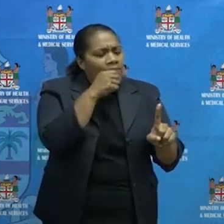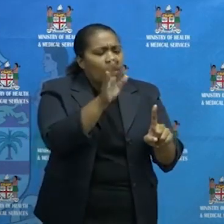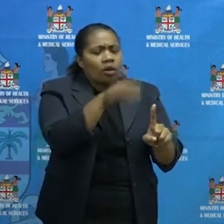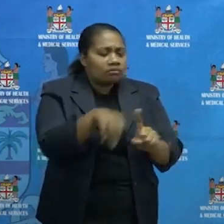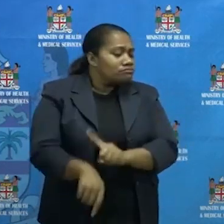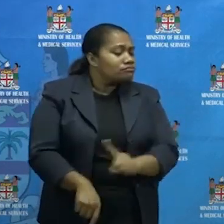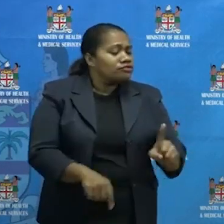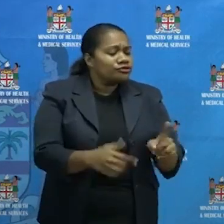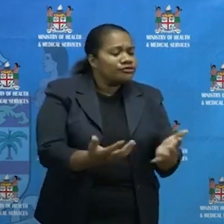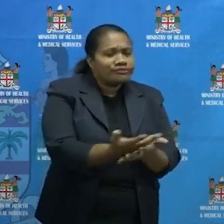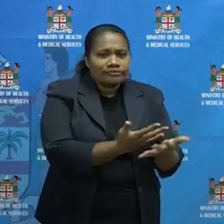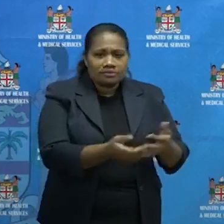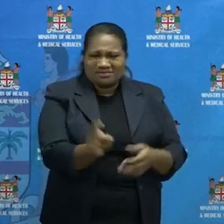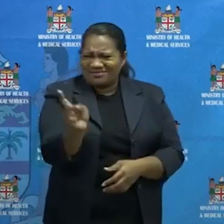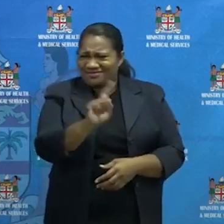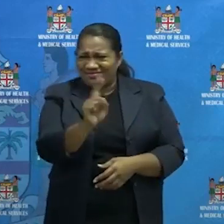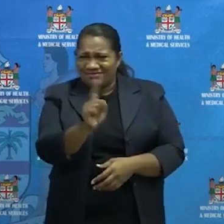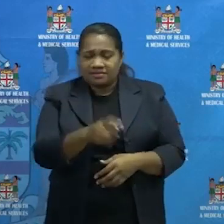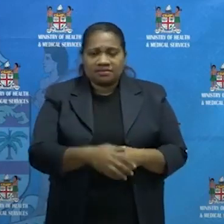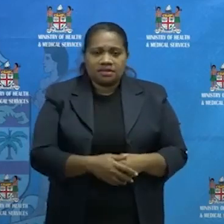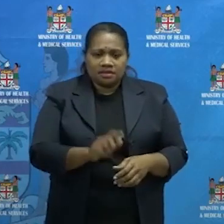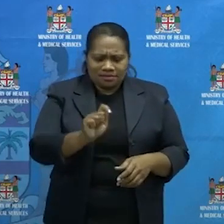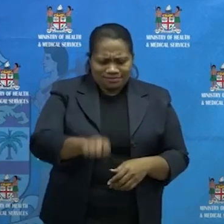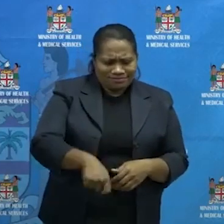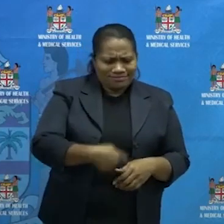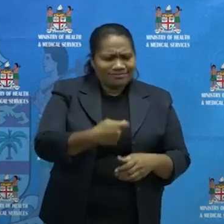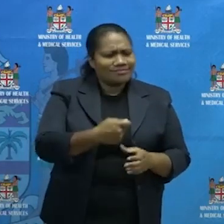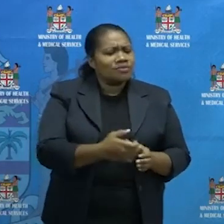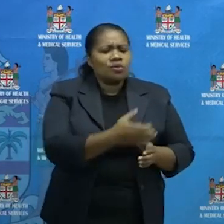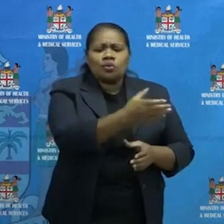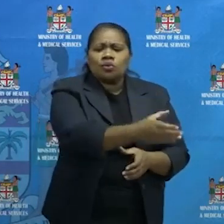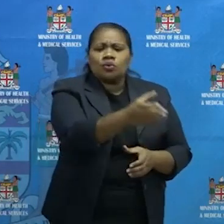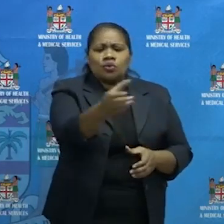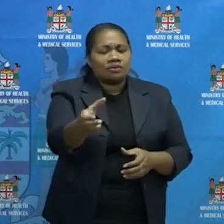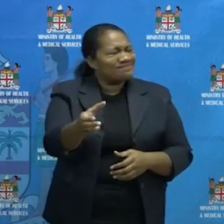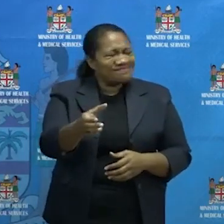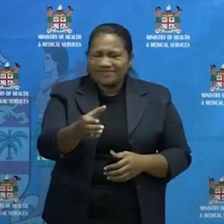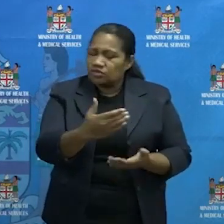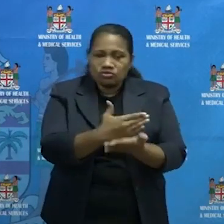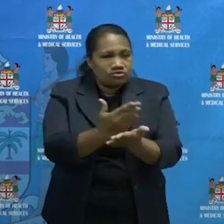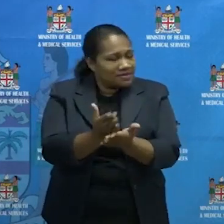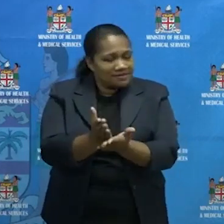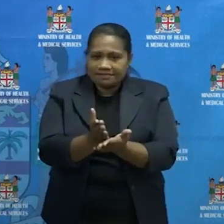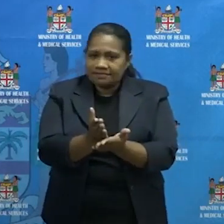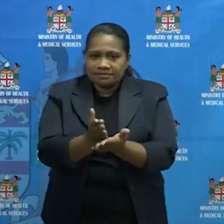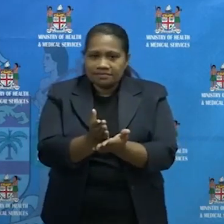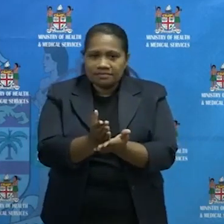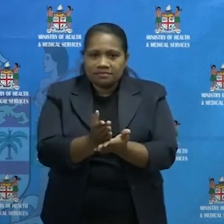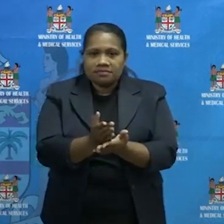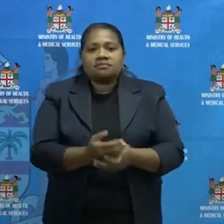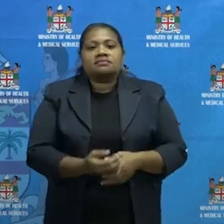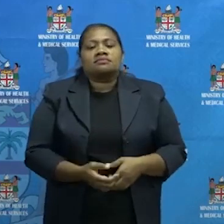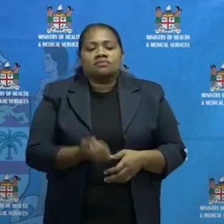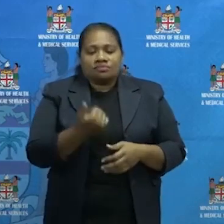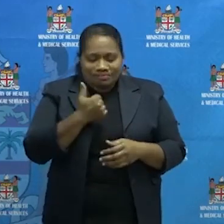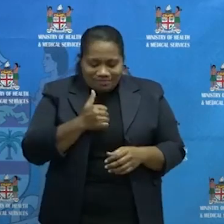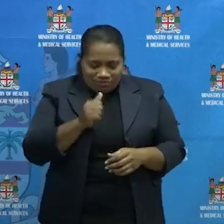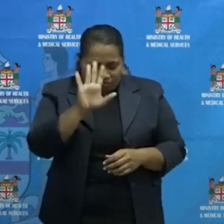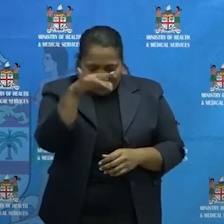Do not share takis or bilos. Use your God-given good sense to protect yourselves and your